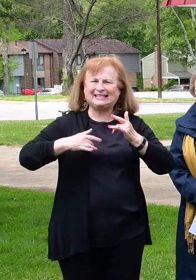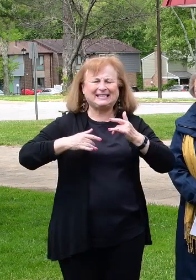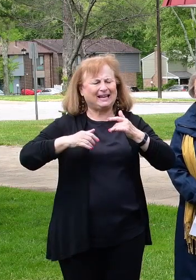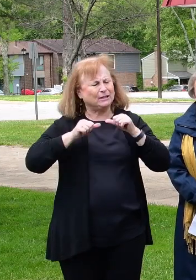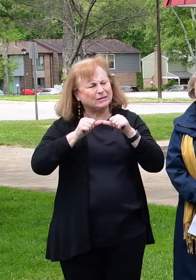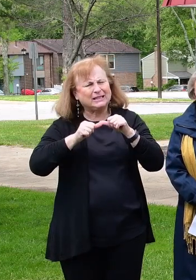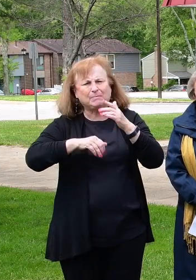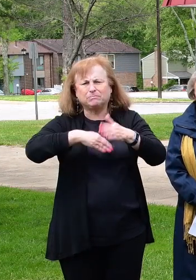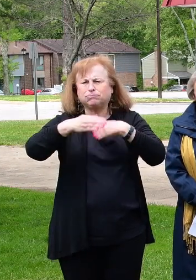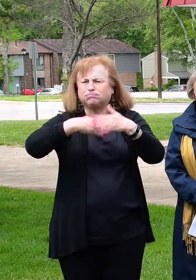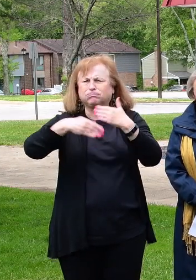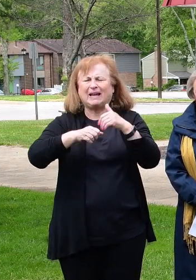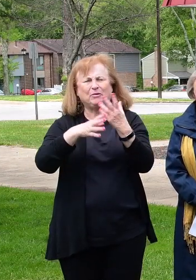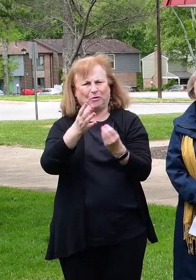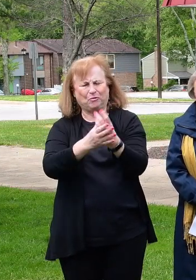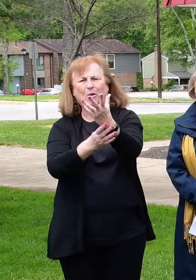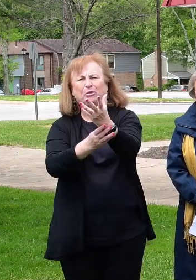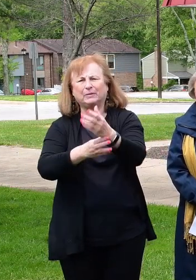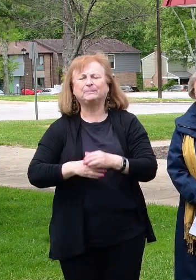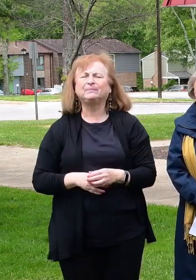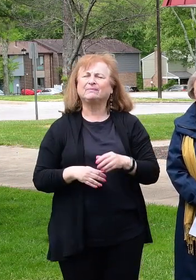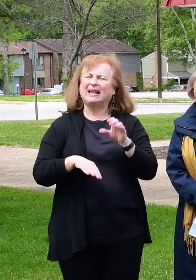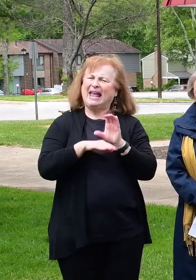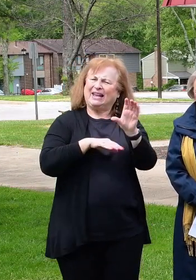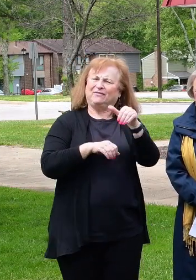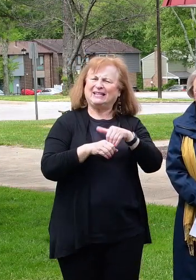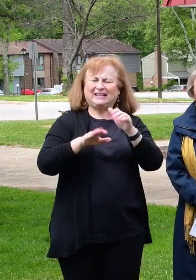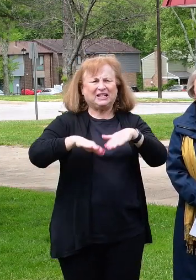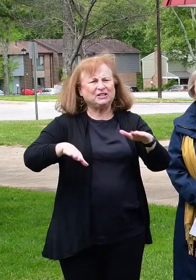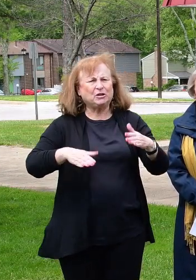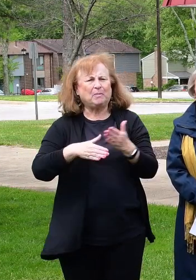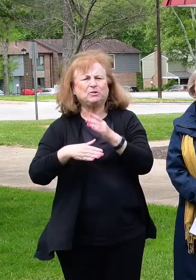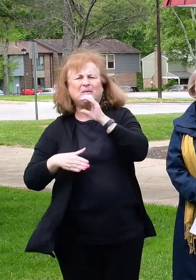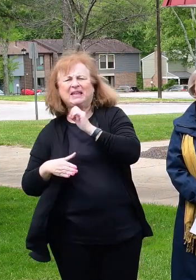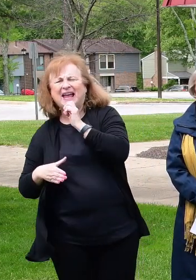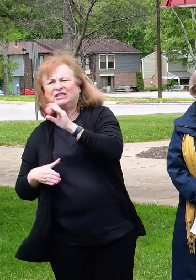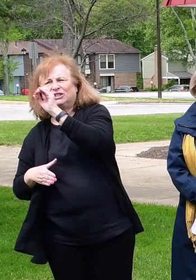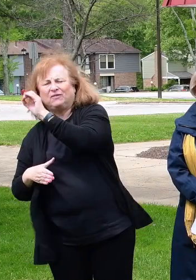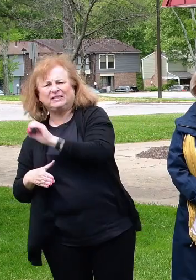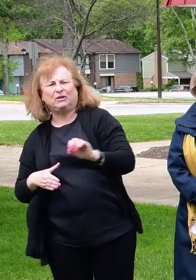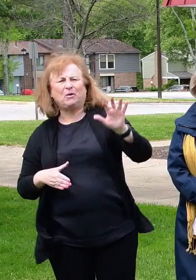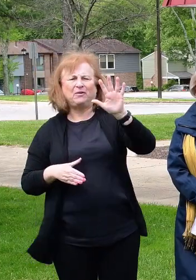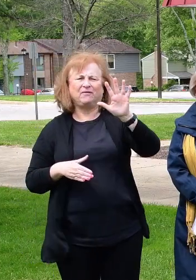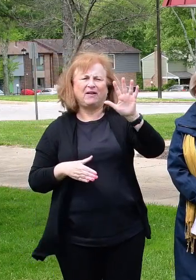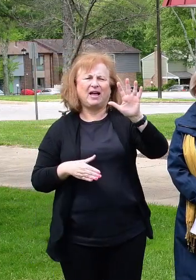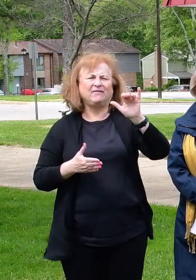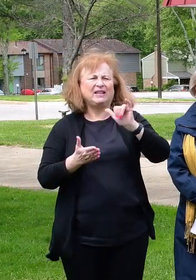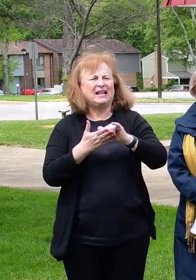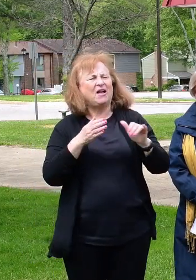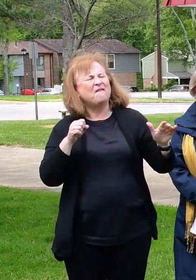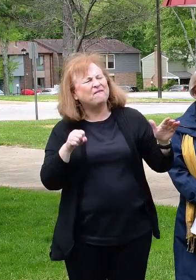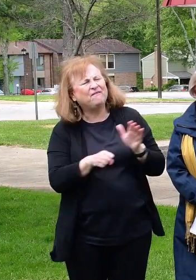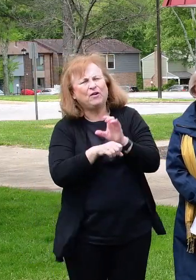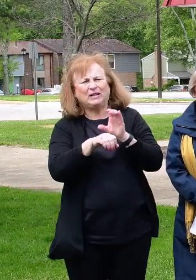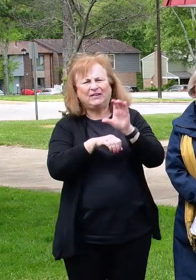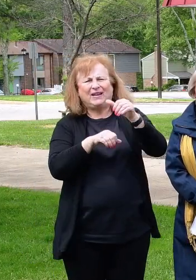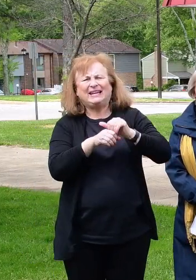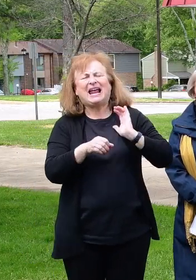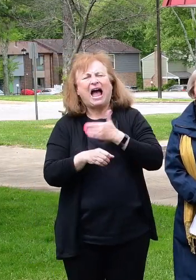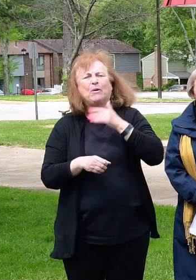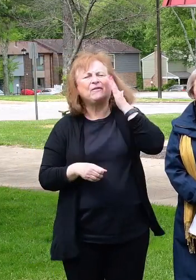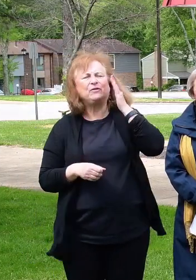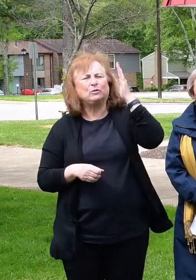keep accelerating in their growth. Investing in children between the ages of 0 and 5 is a full investment in our